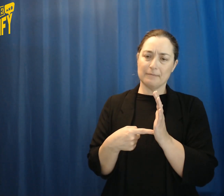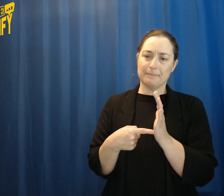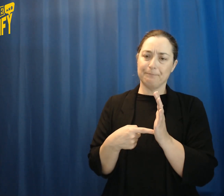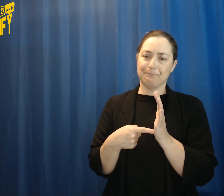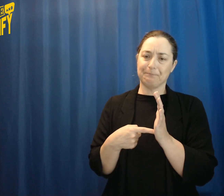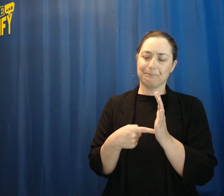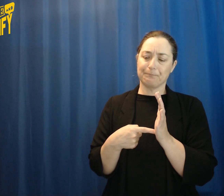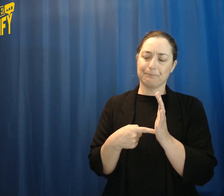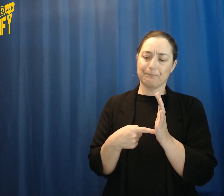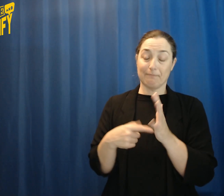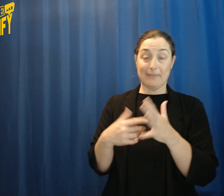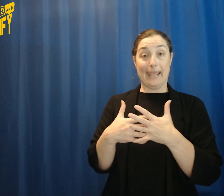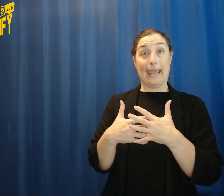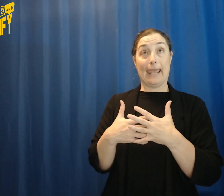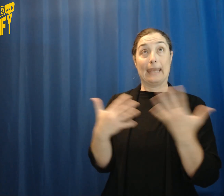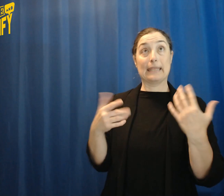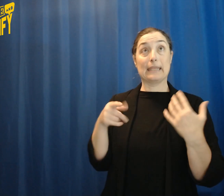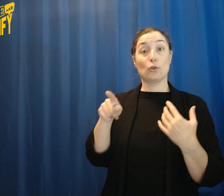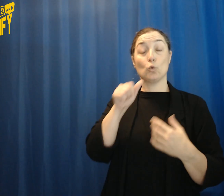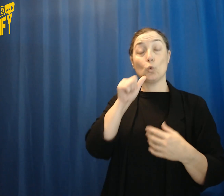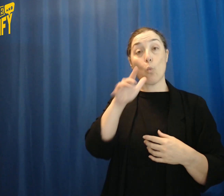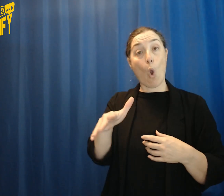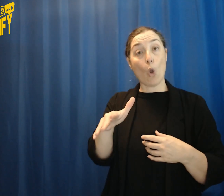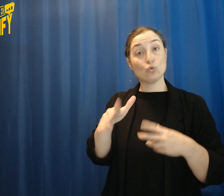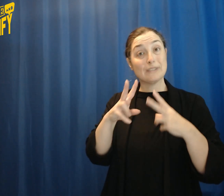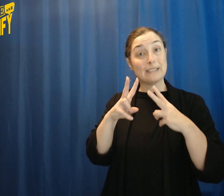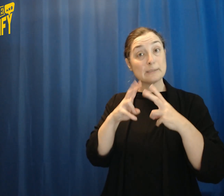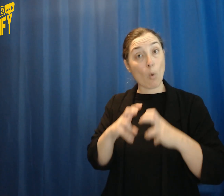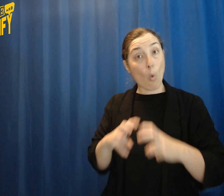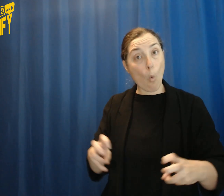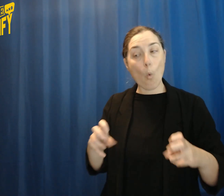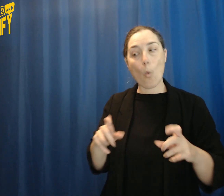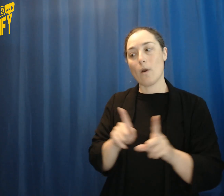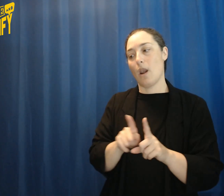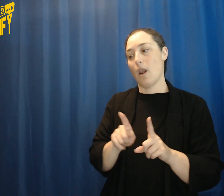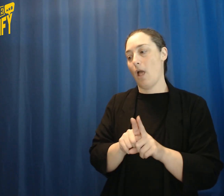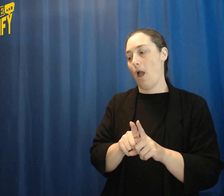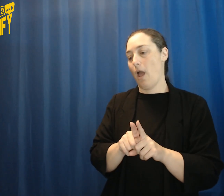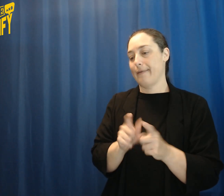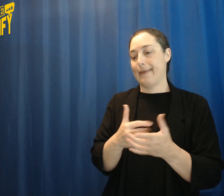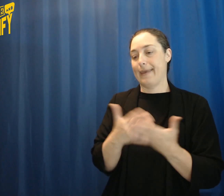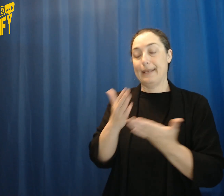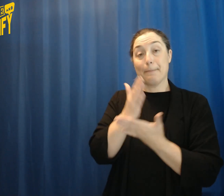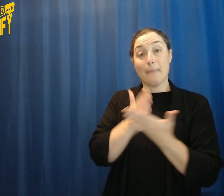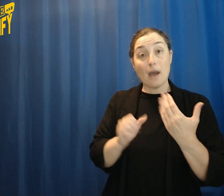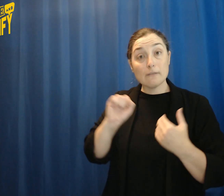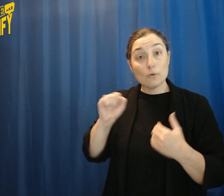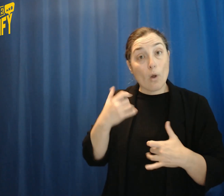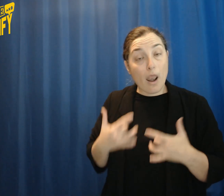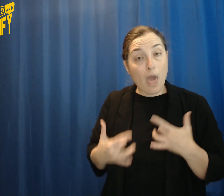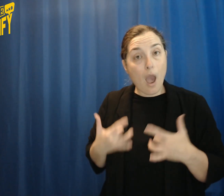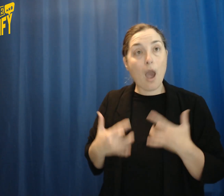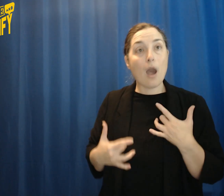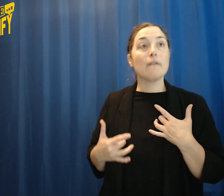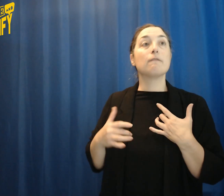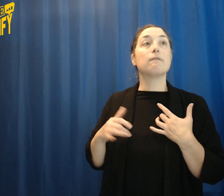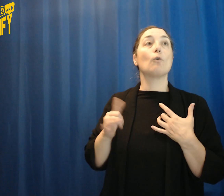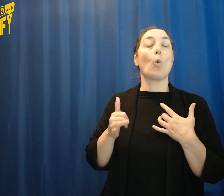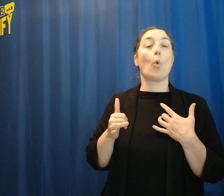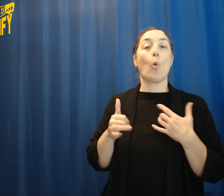you wouldn't explore through art? Like any parts of your life or boundaries emotionally for you that you